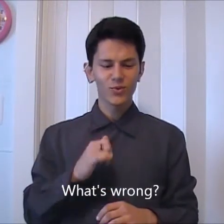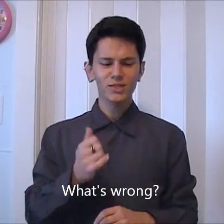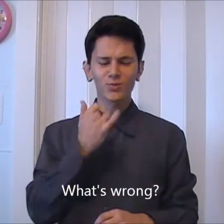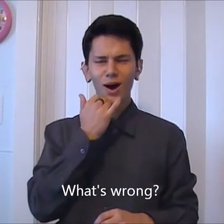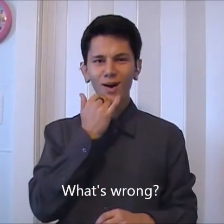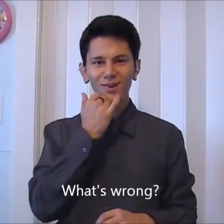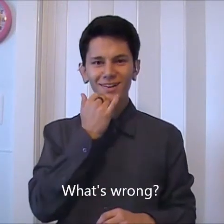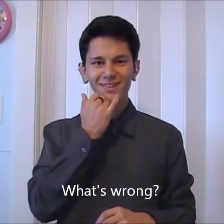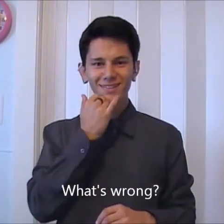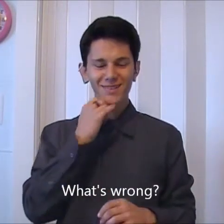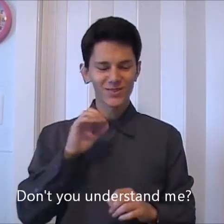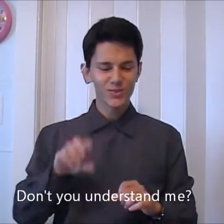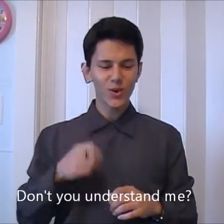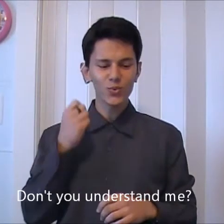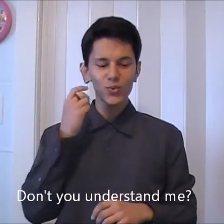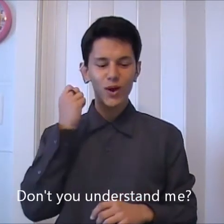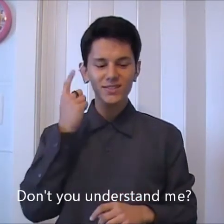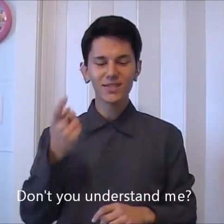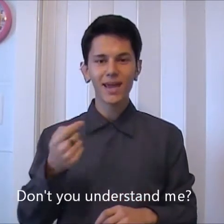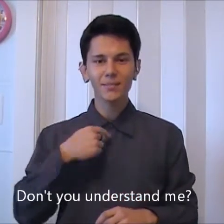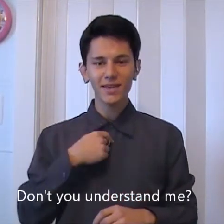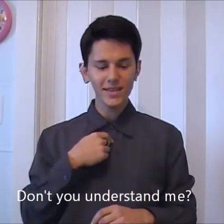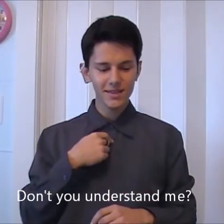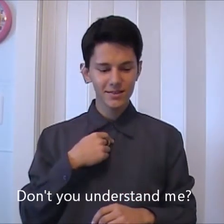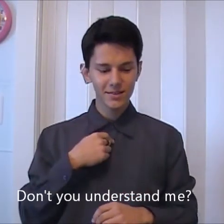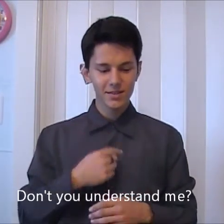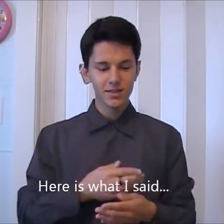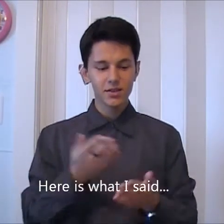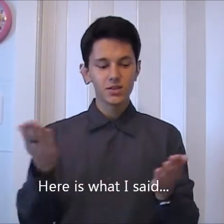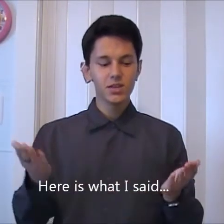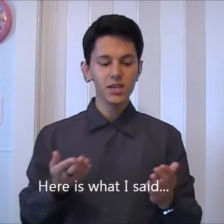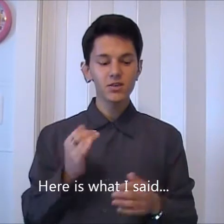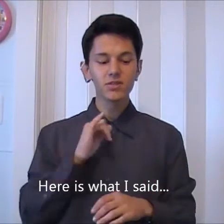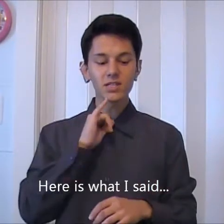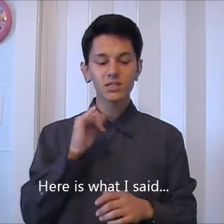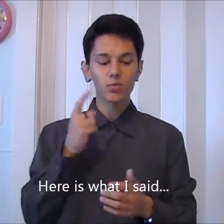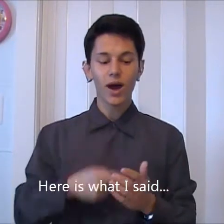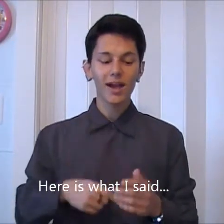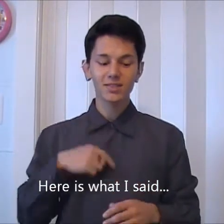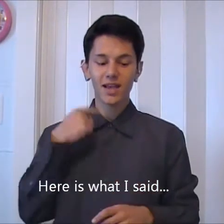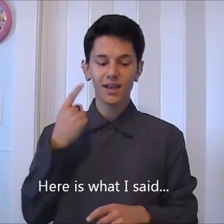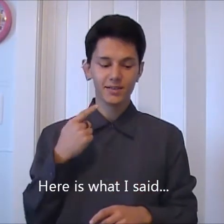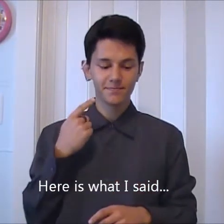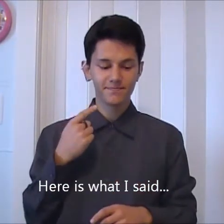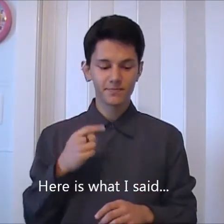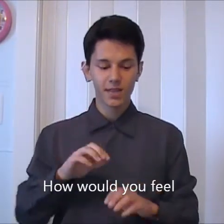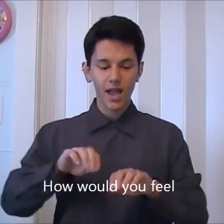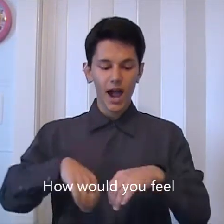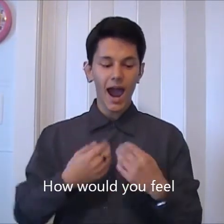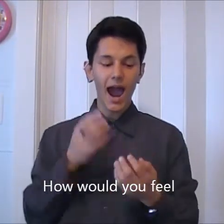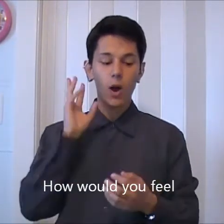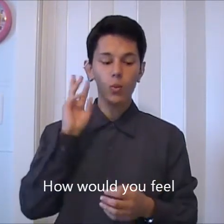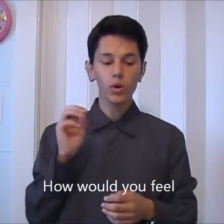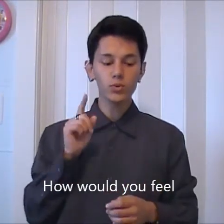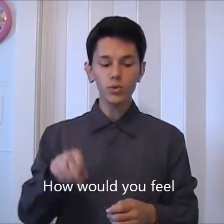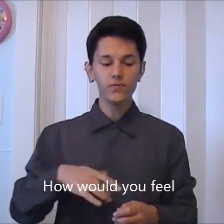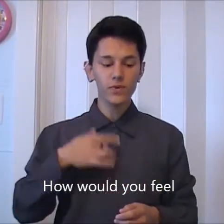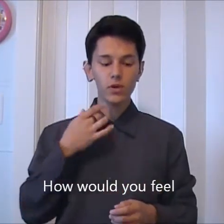What's wrong? Don't you understand me? Here is why I say, how would you feel